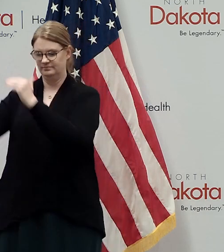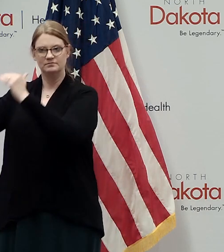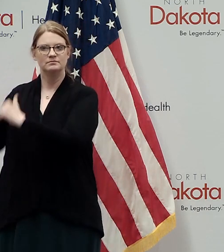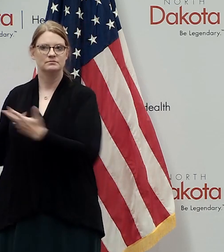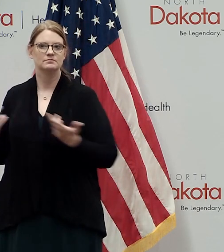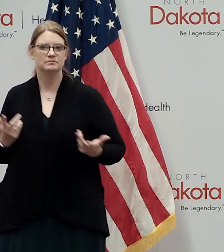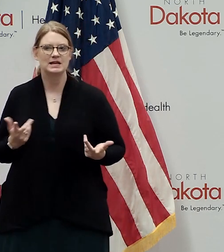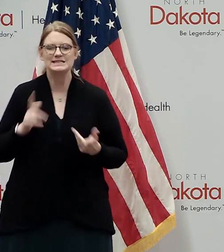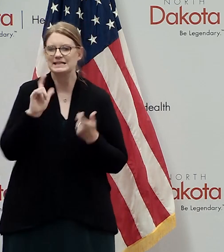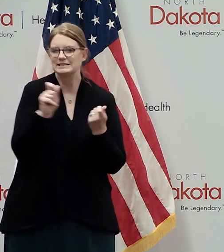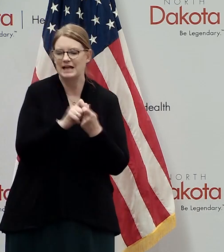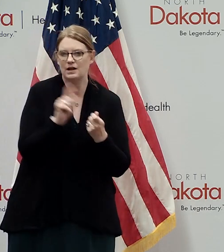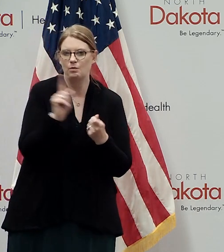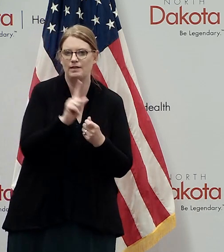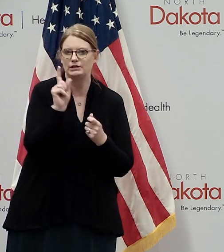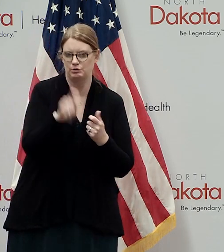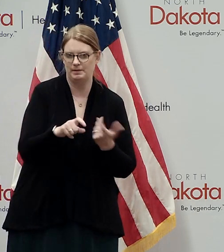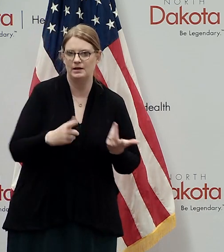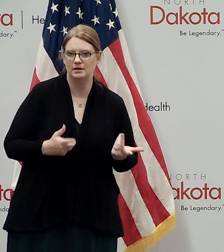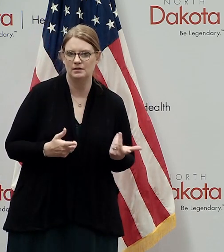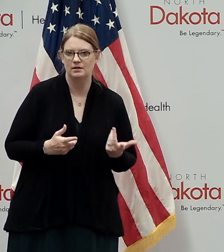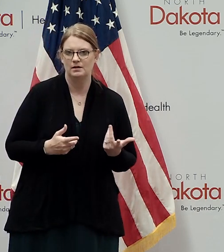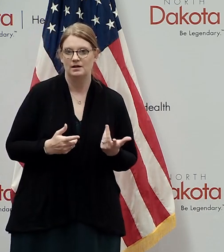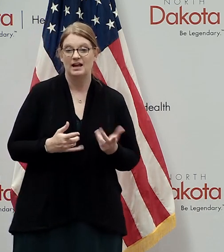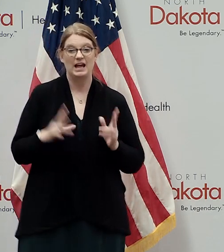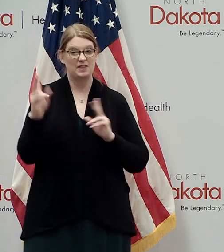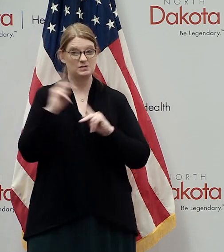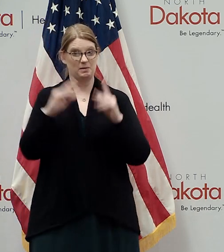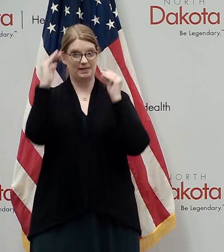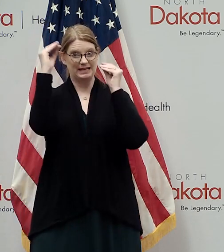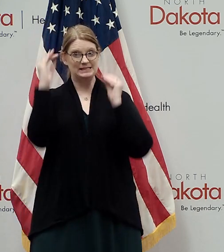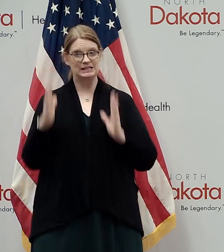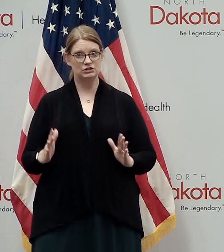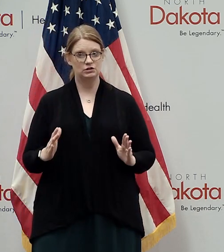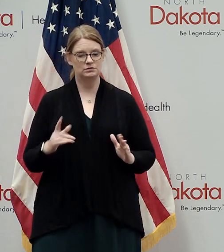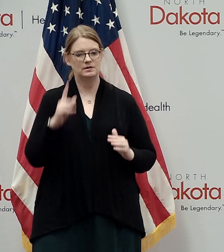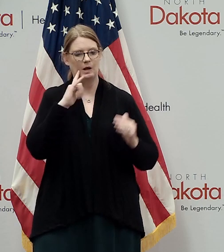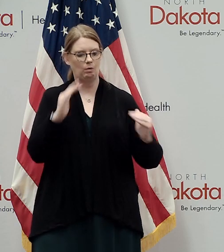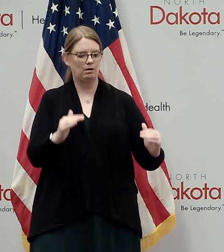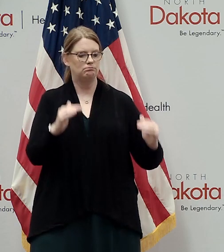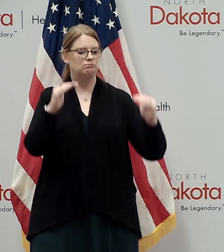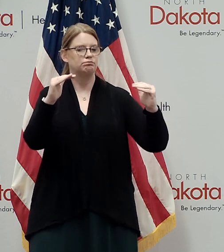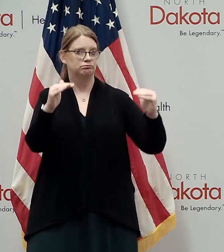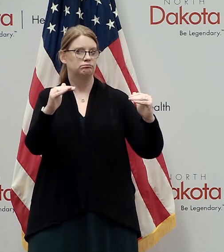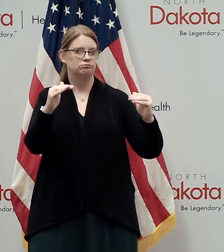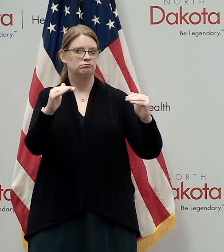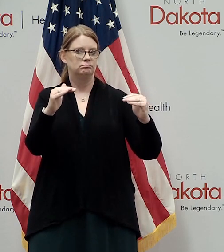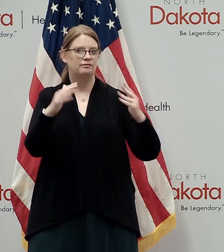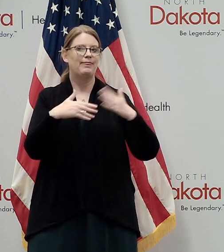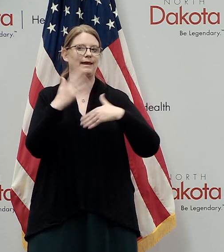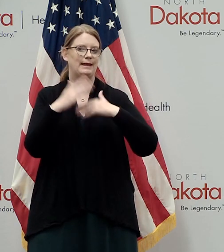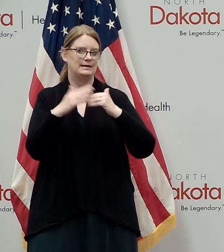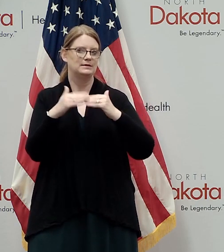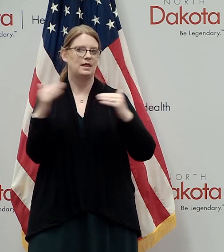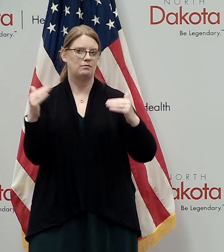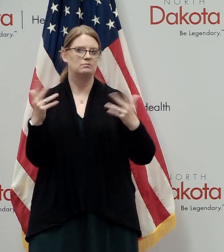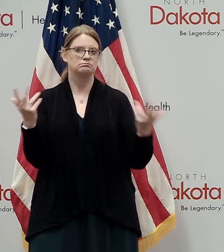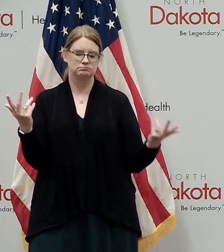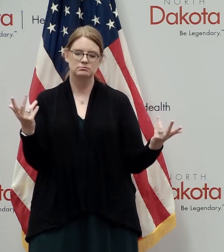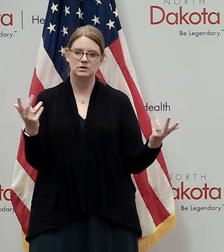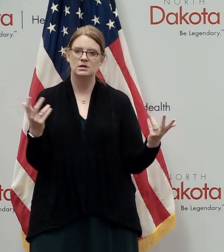be, and we have these people in our school systems called teachers that will get them where they need to be and where we want them to be. And so